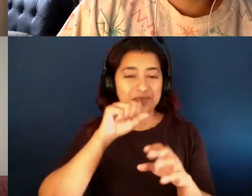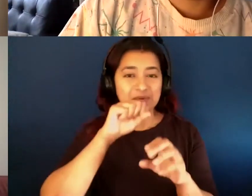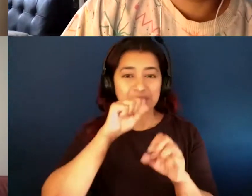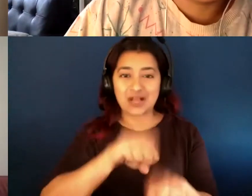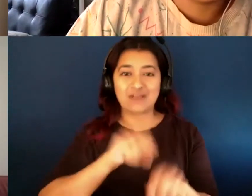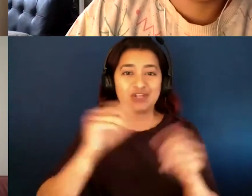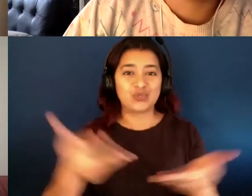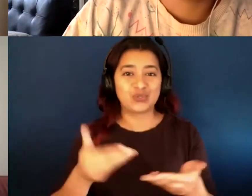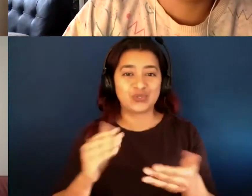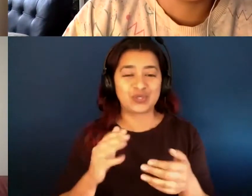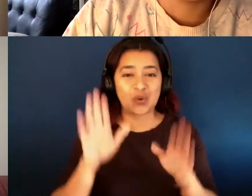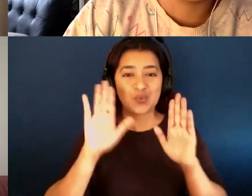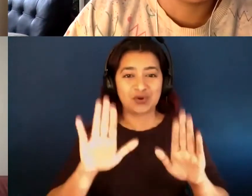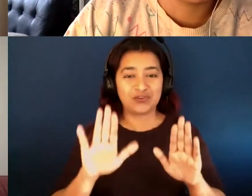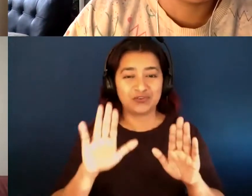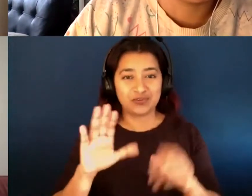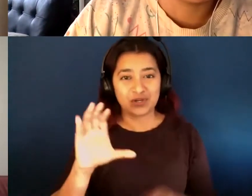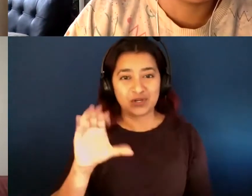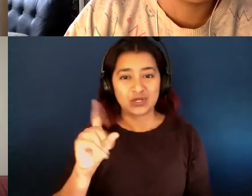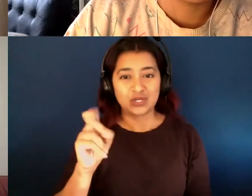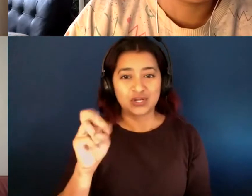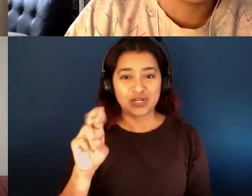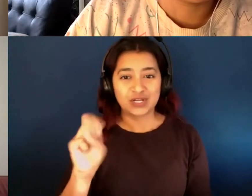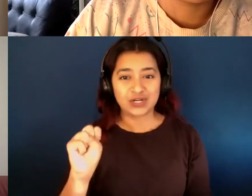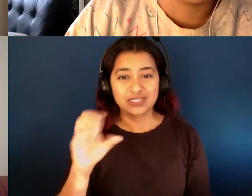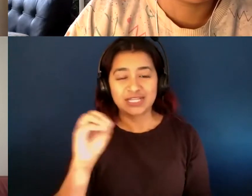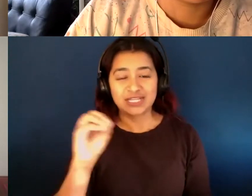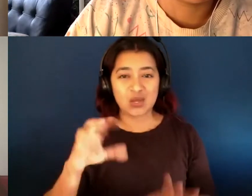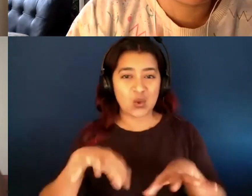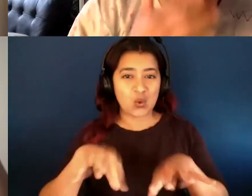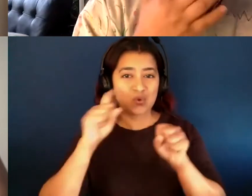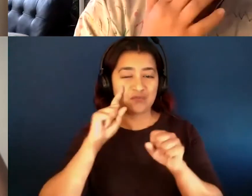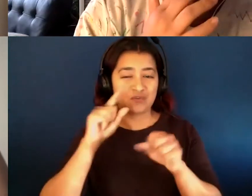introduce our wonderful curators and hosts for this evening.